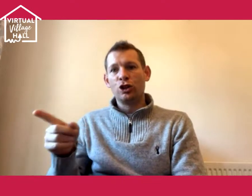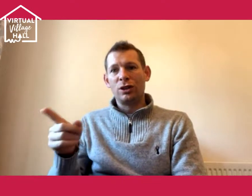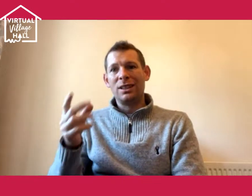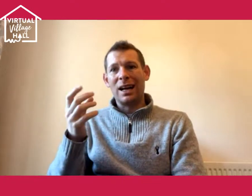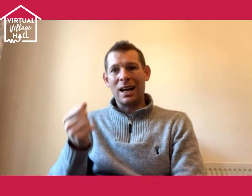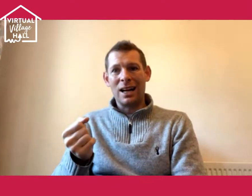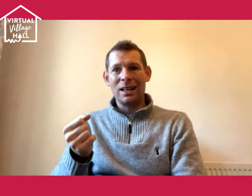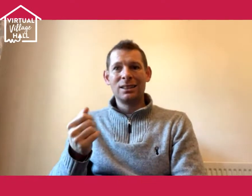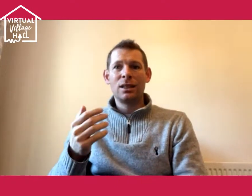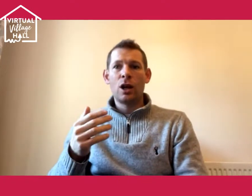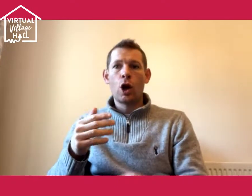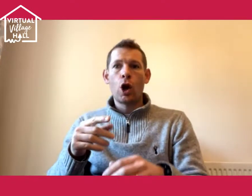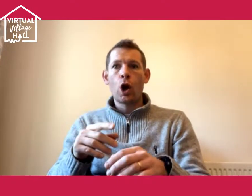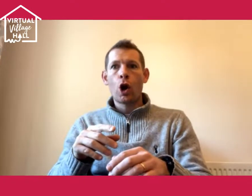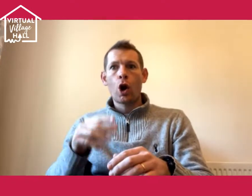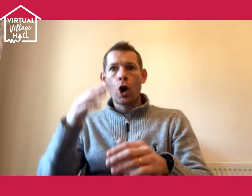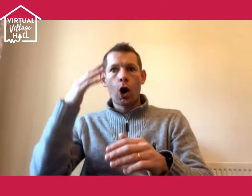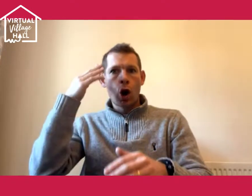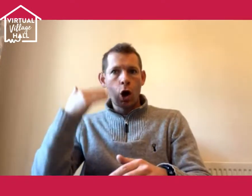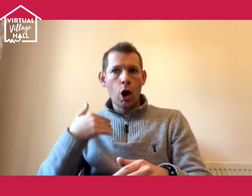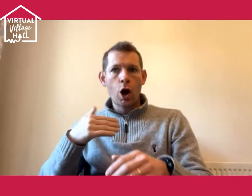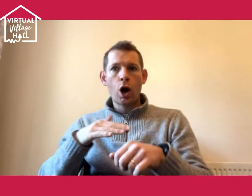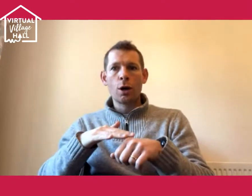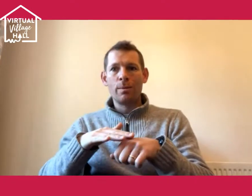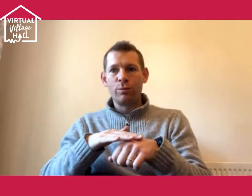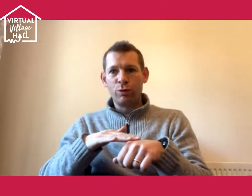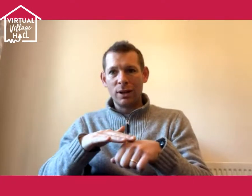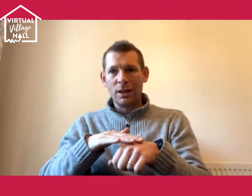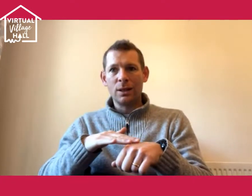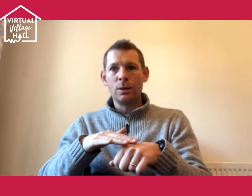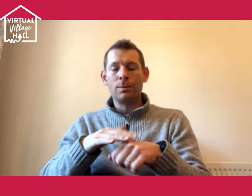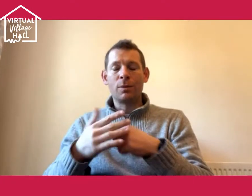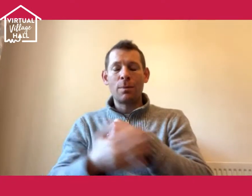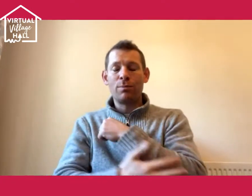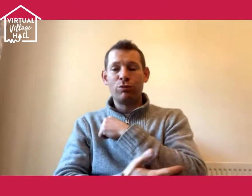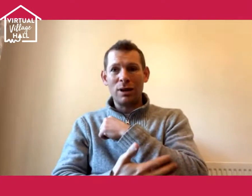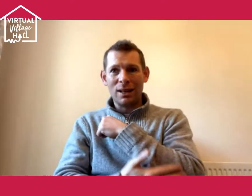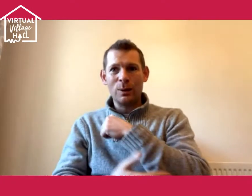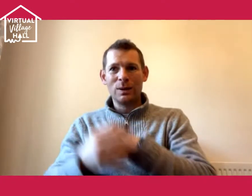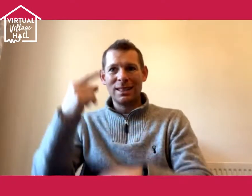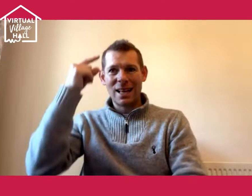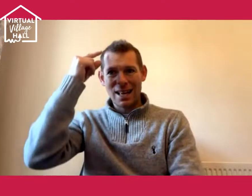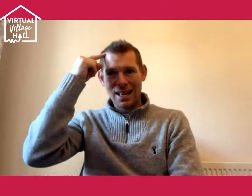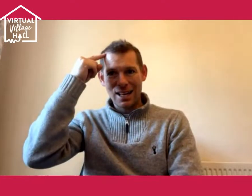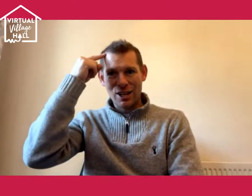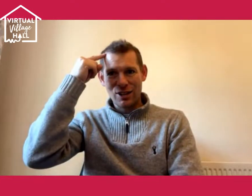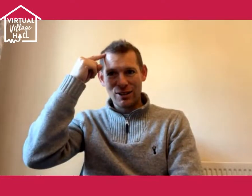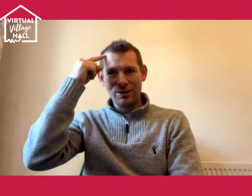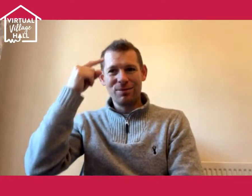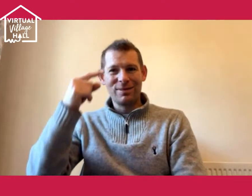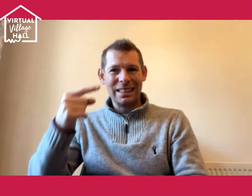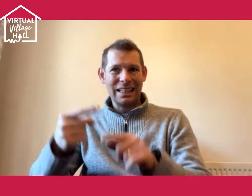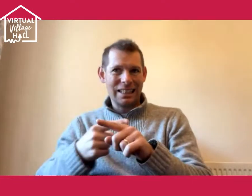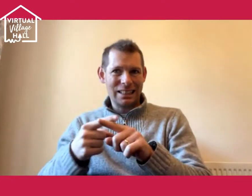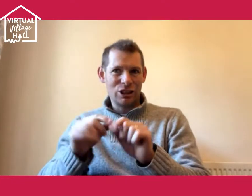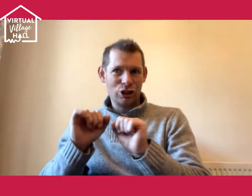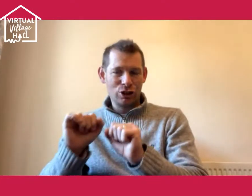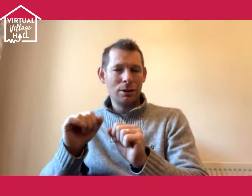would say she has long brown hair. So that would